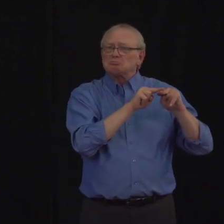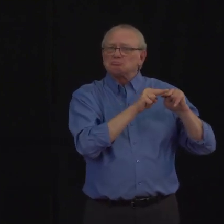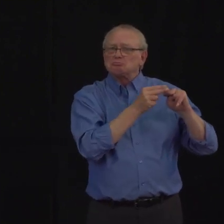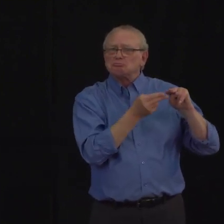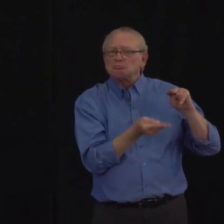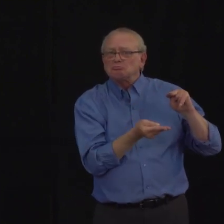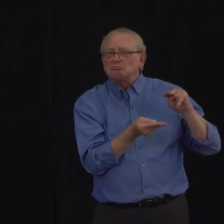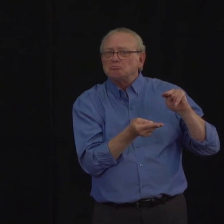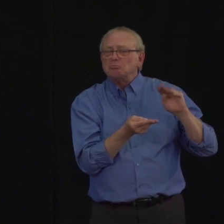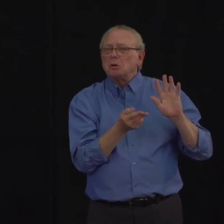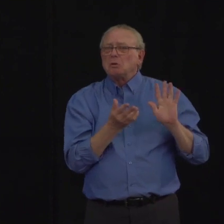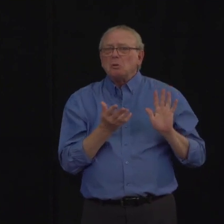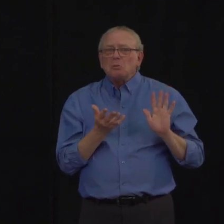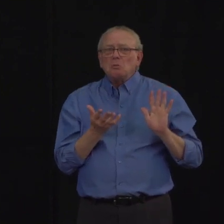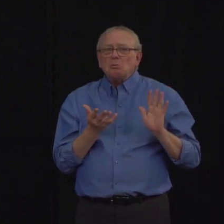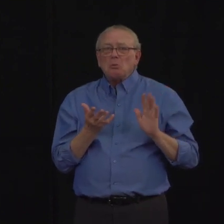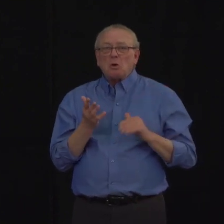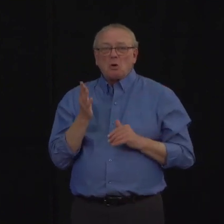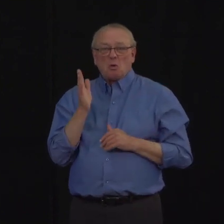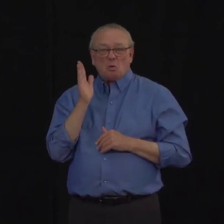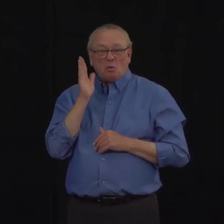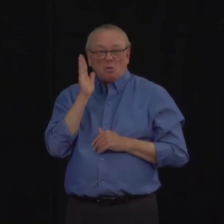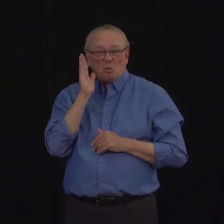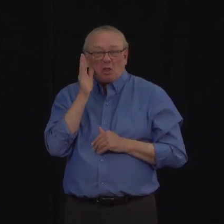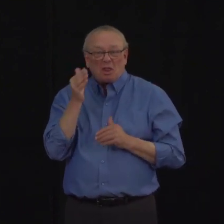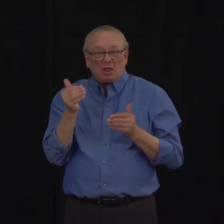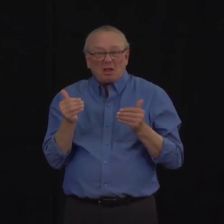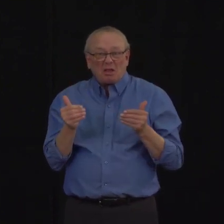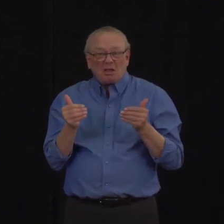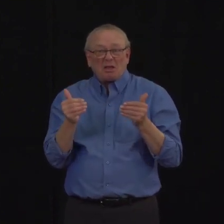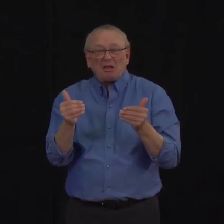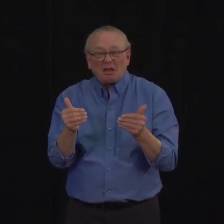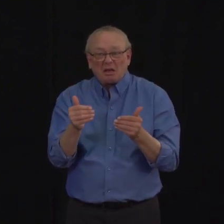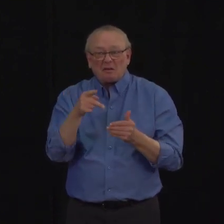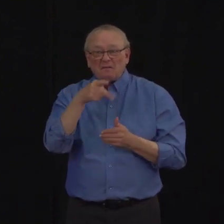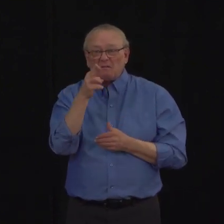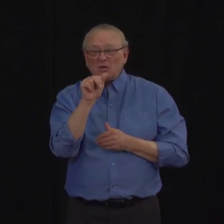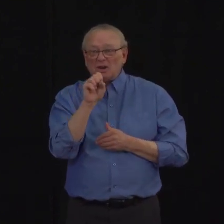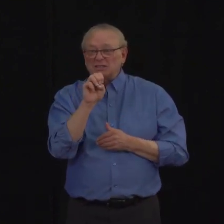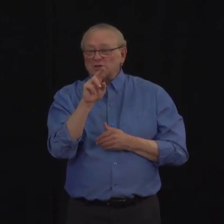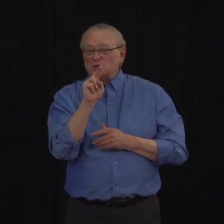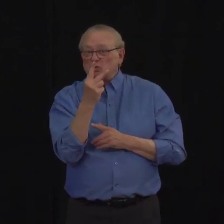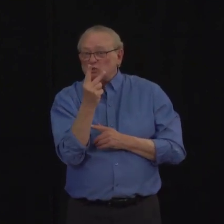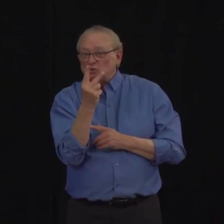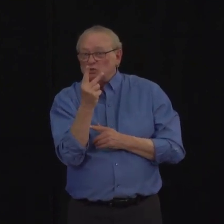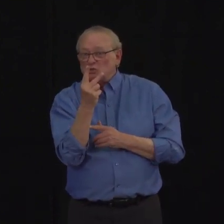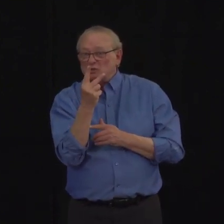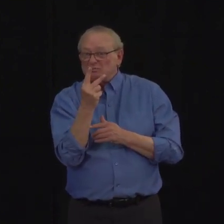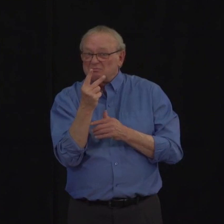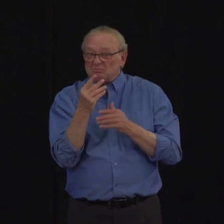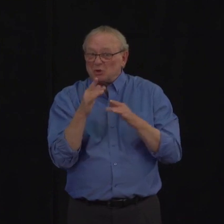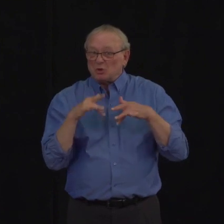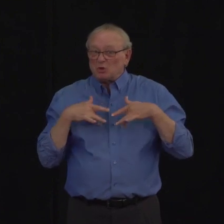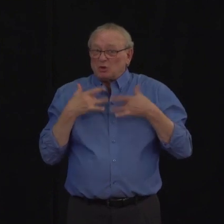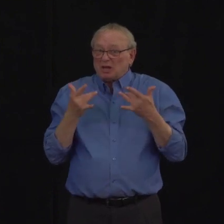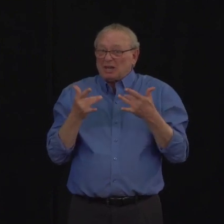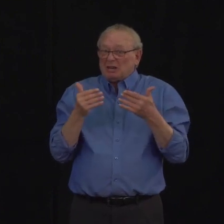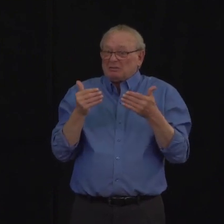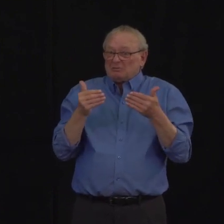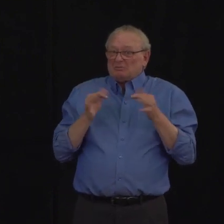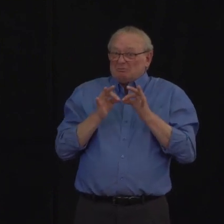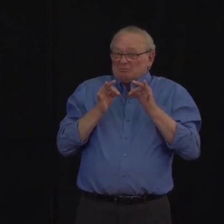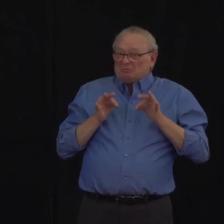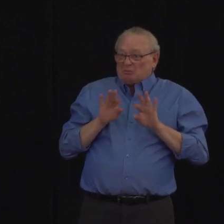might move forward faster with the Phase 2 of the relaunch? So we're